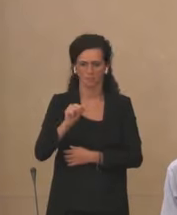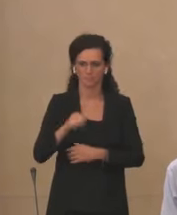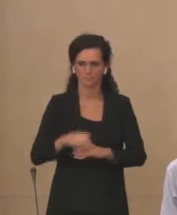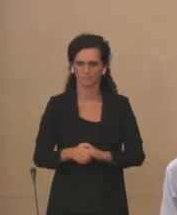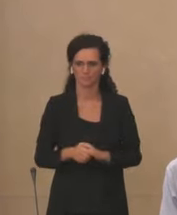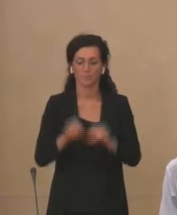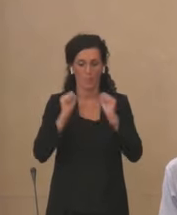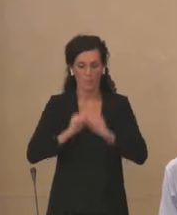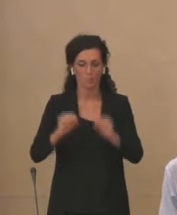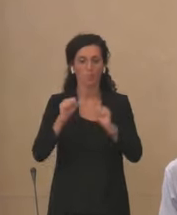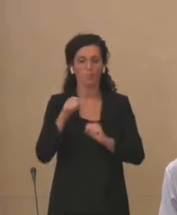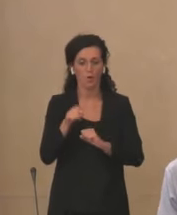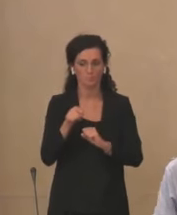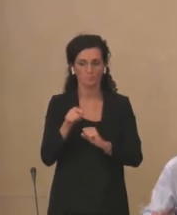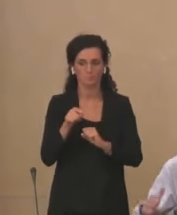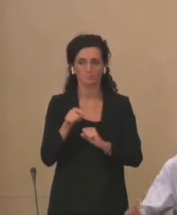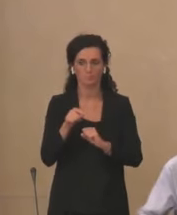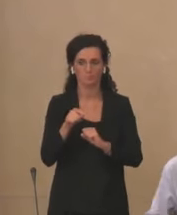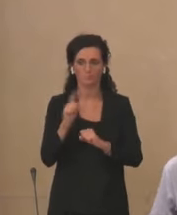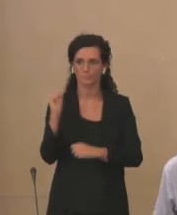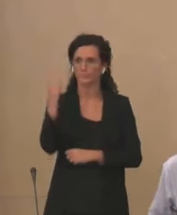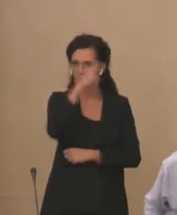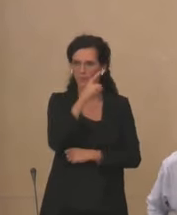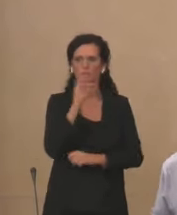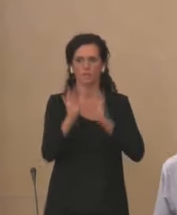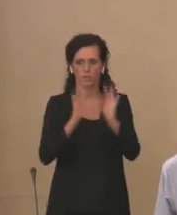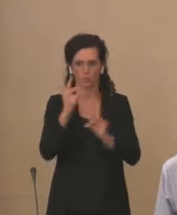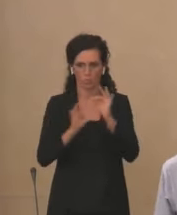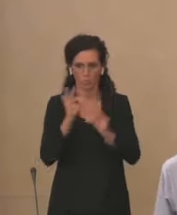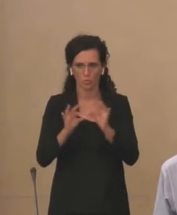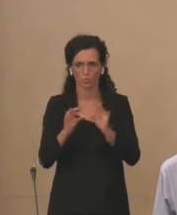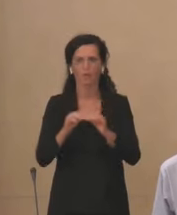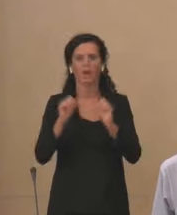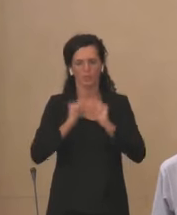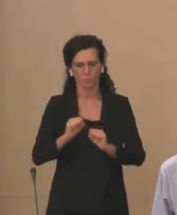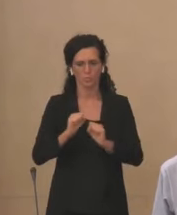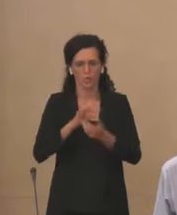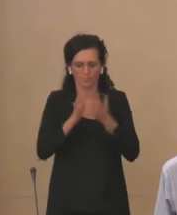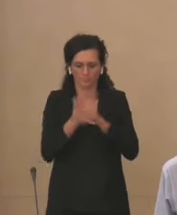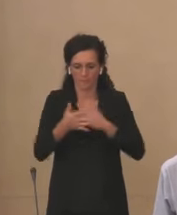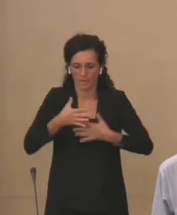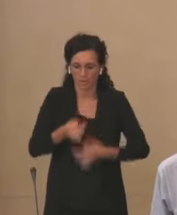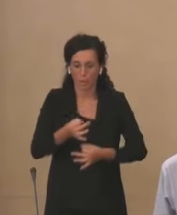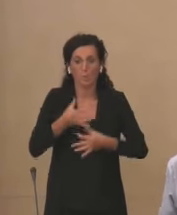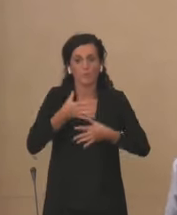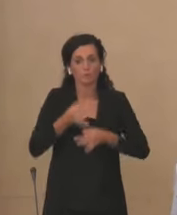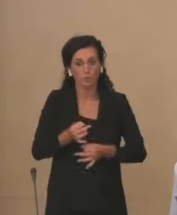develop. I've treated patients in all 3 phases, delaying treatment in an elderly high